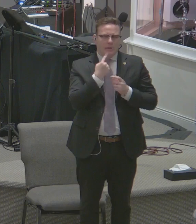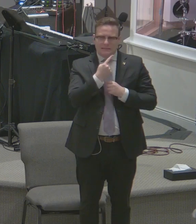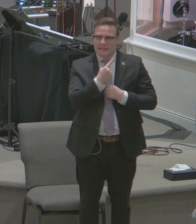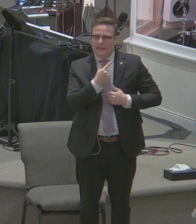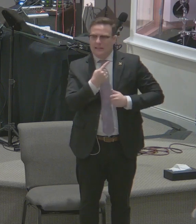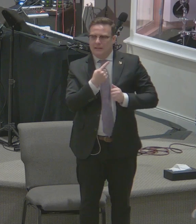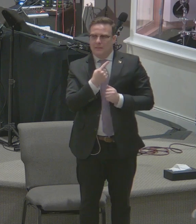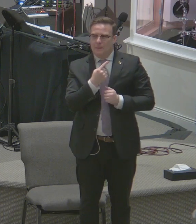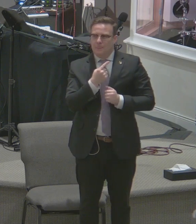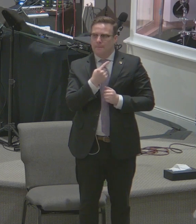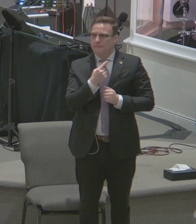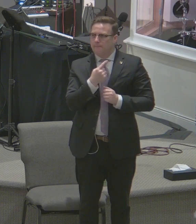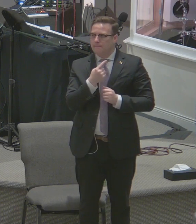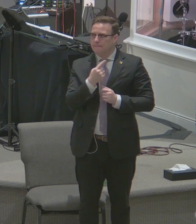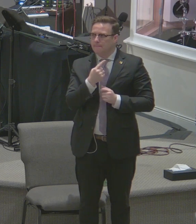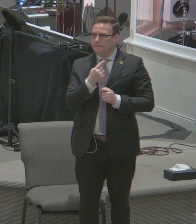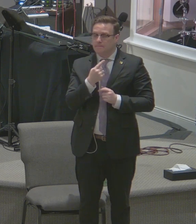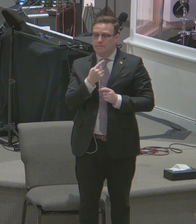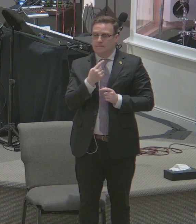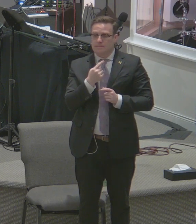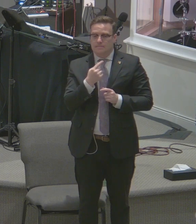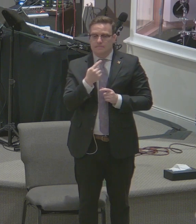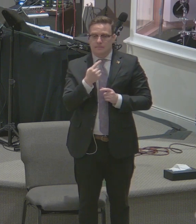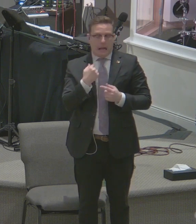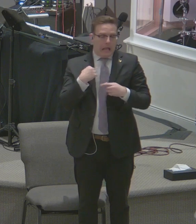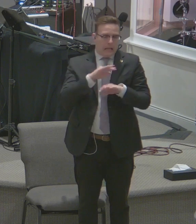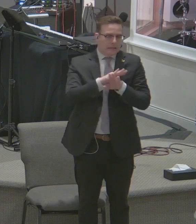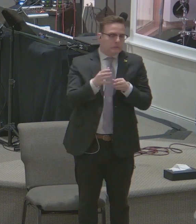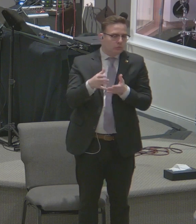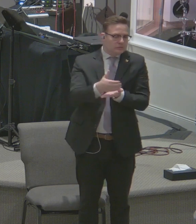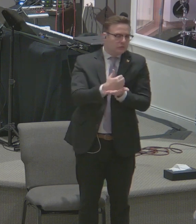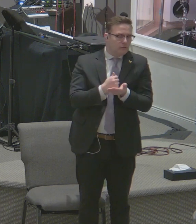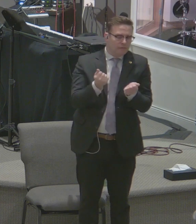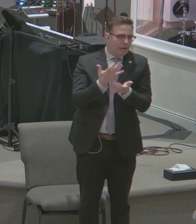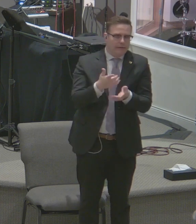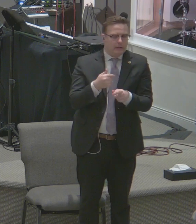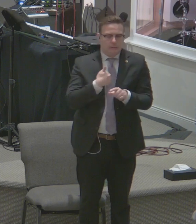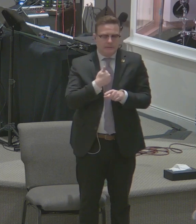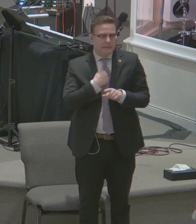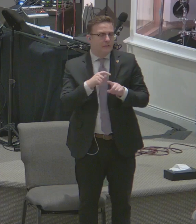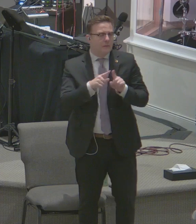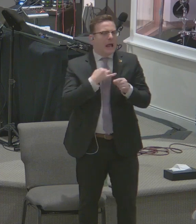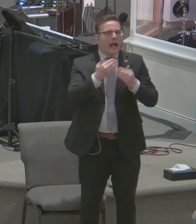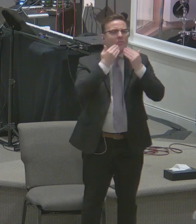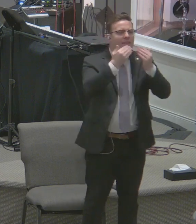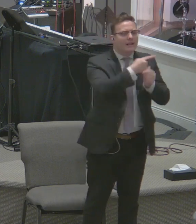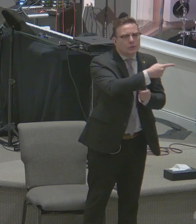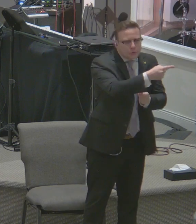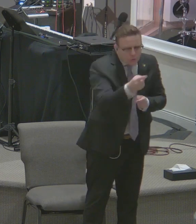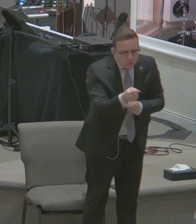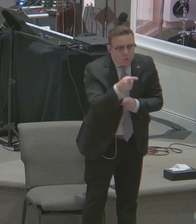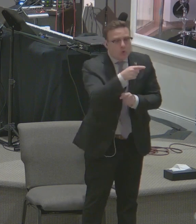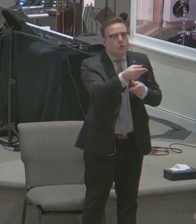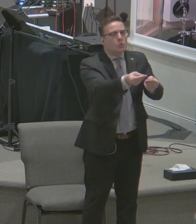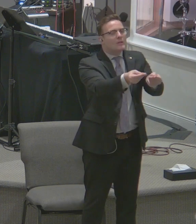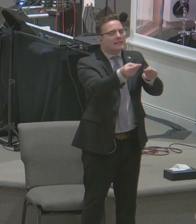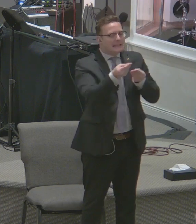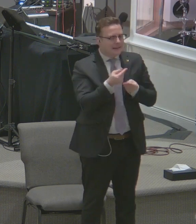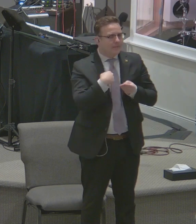accolades that you can give us if we deserve one. So I thank you. And again, you give us that